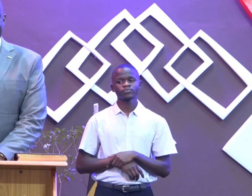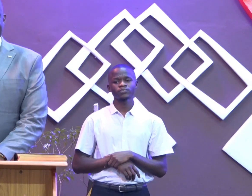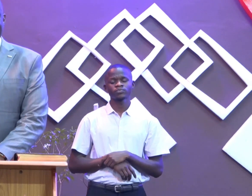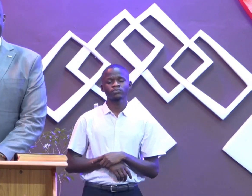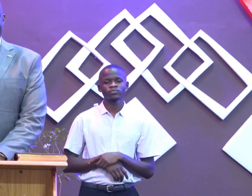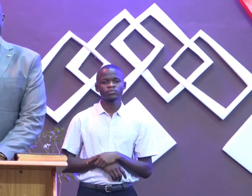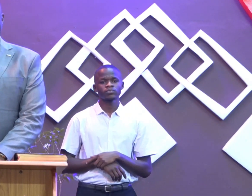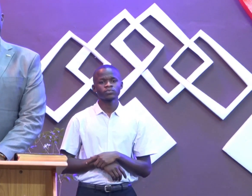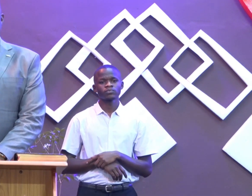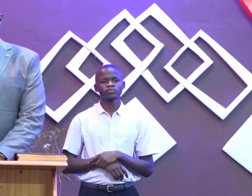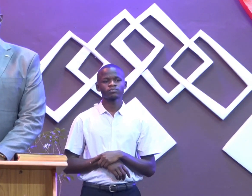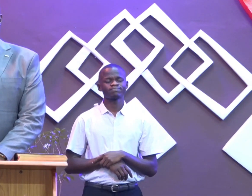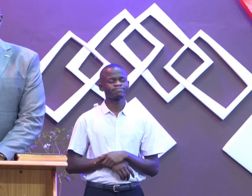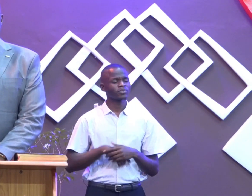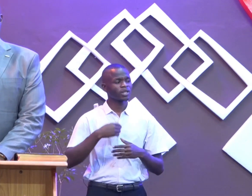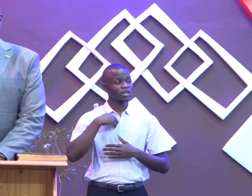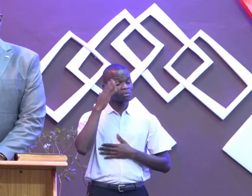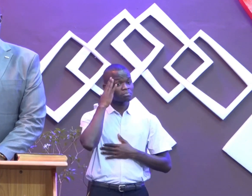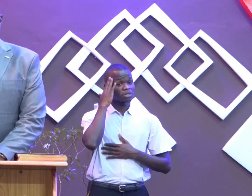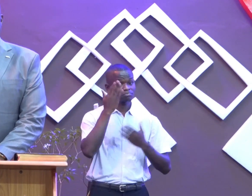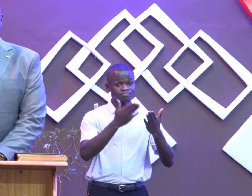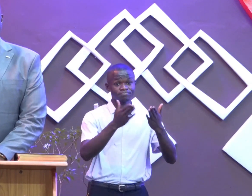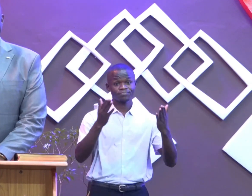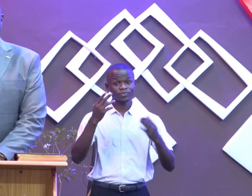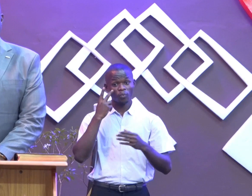with cords. I